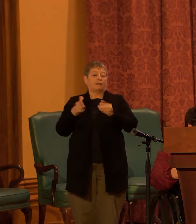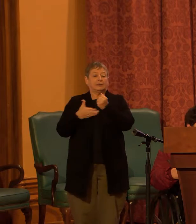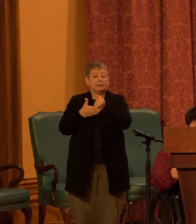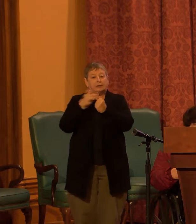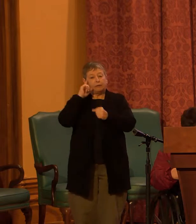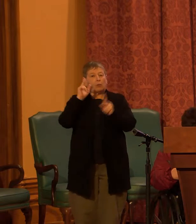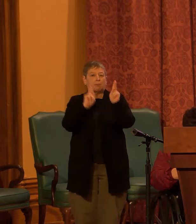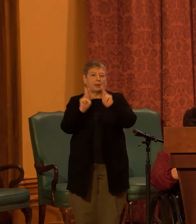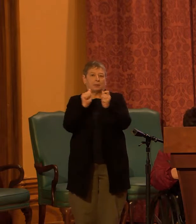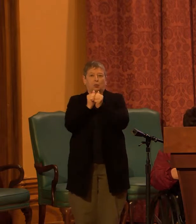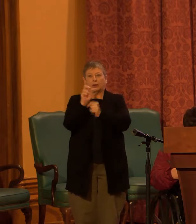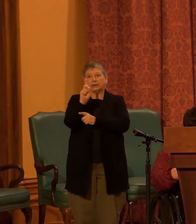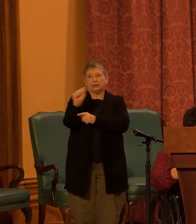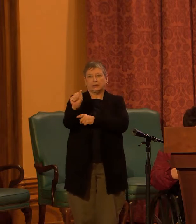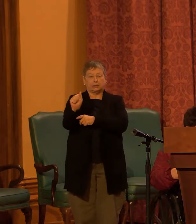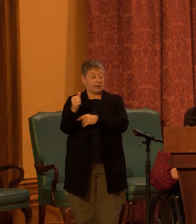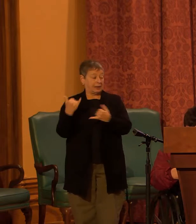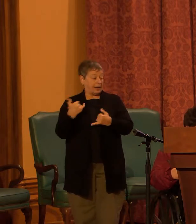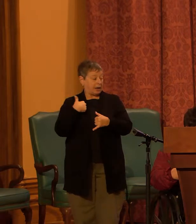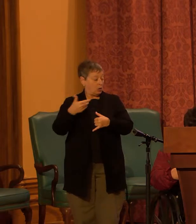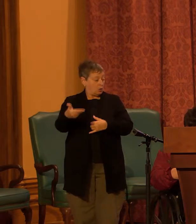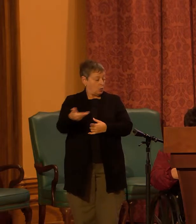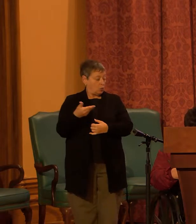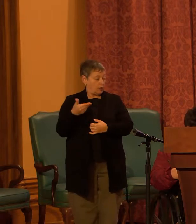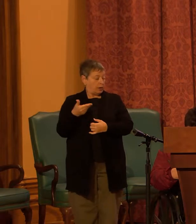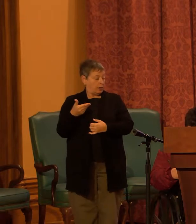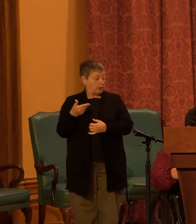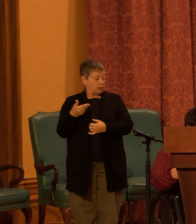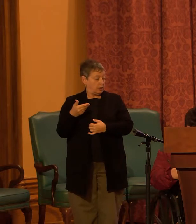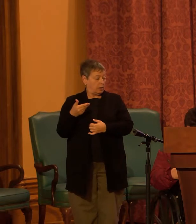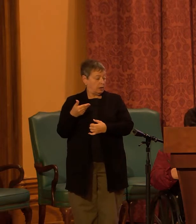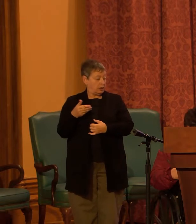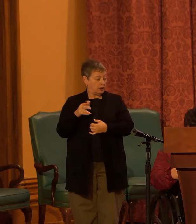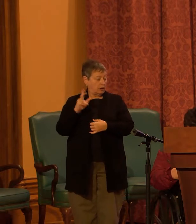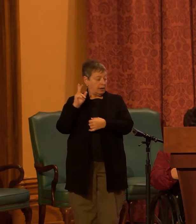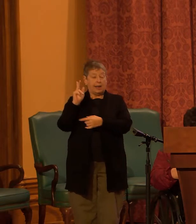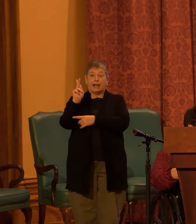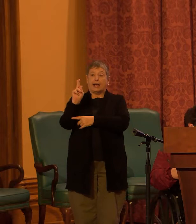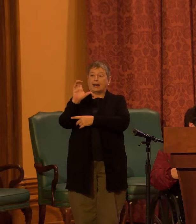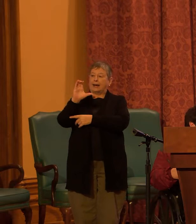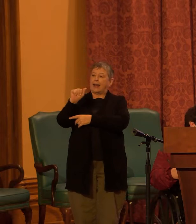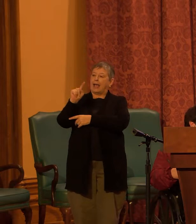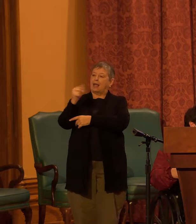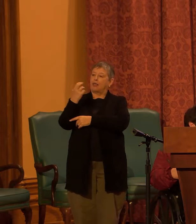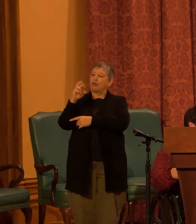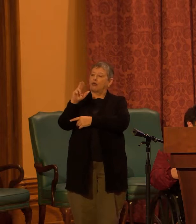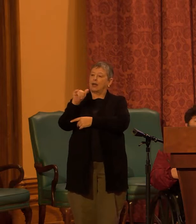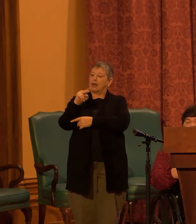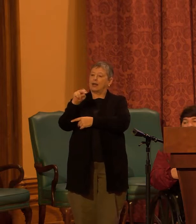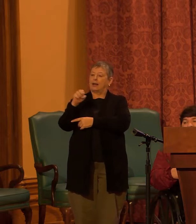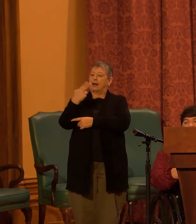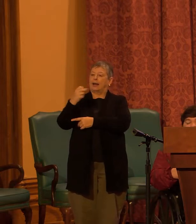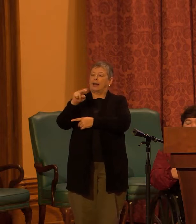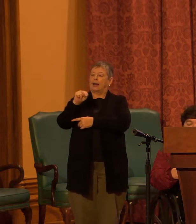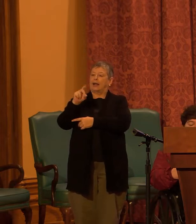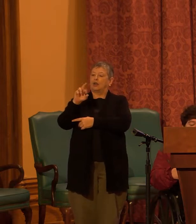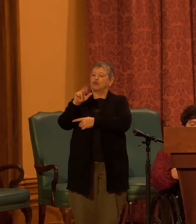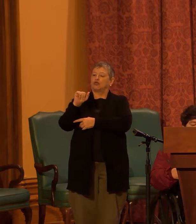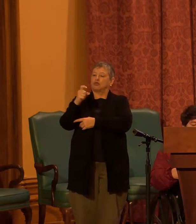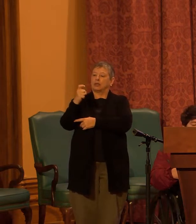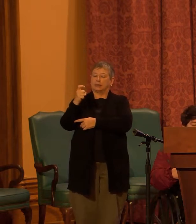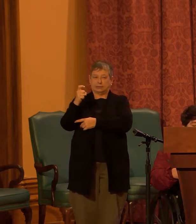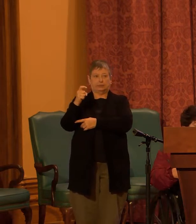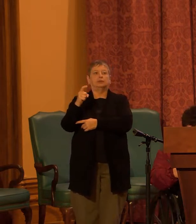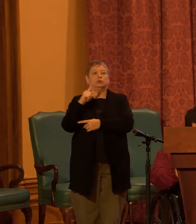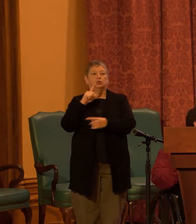with a disability. Now, I would like to welcome Catherine Hendricks to introduce and speak on